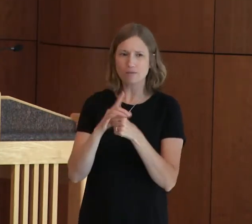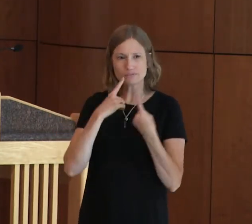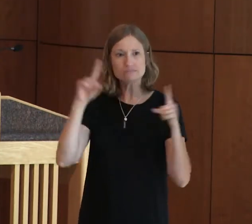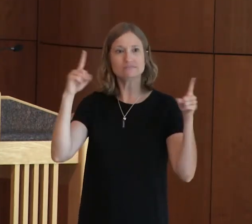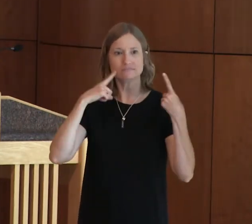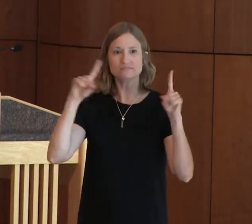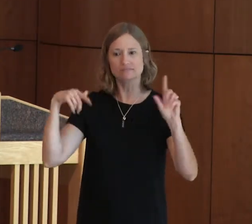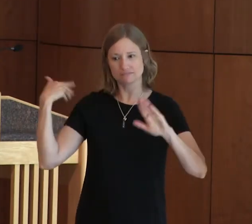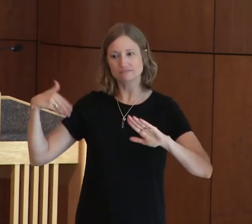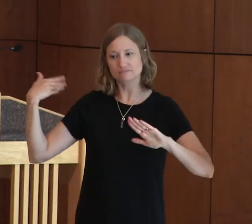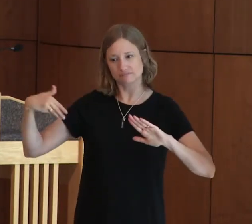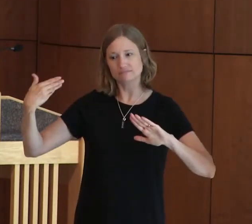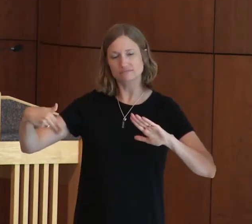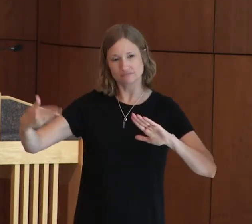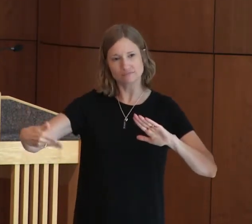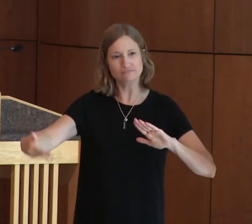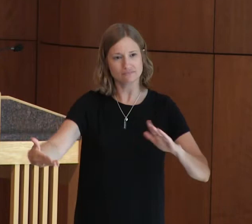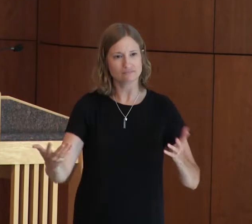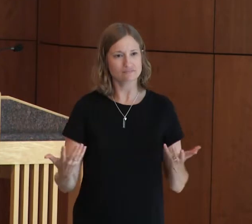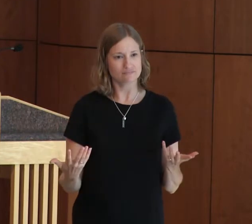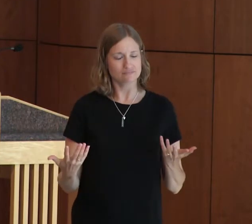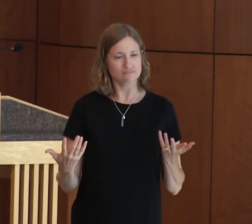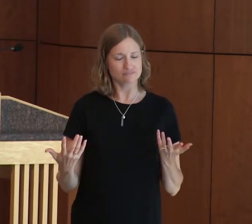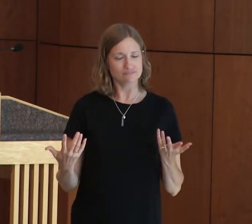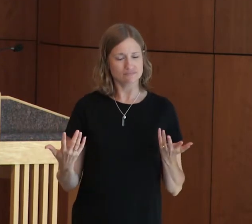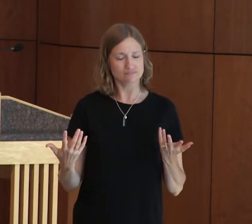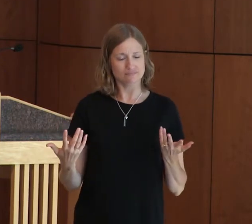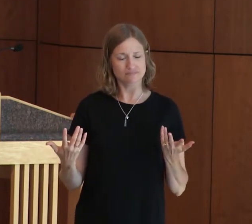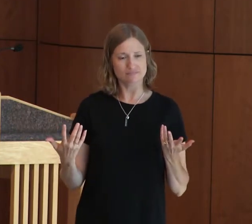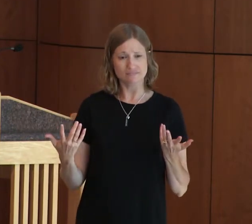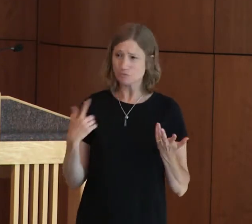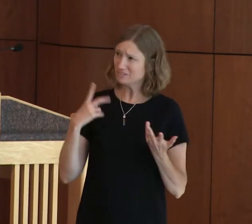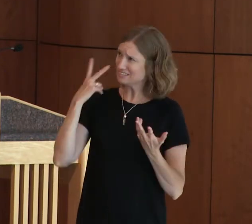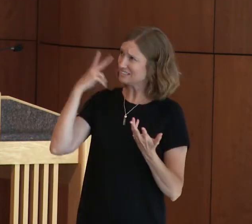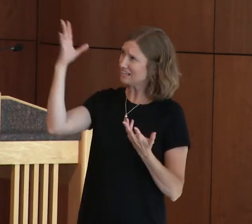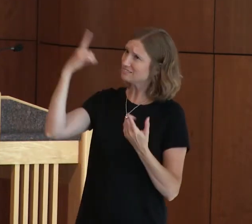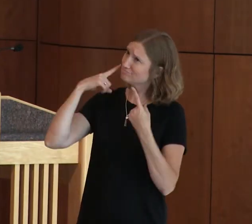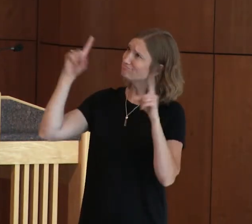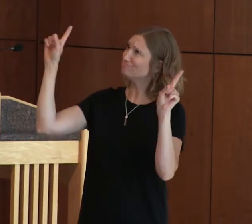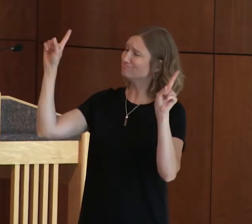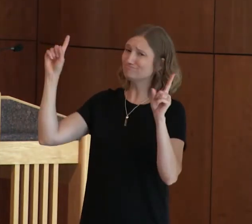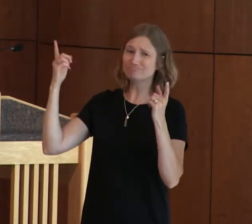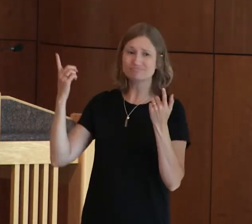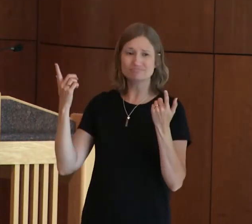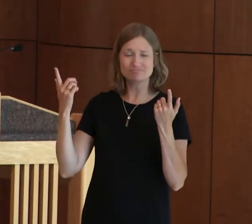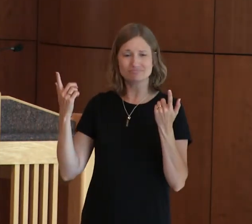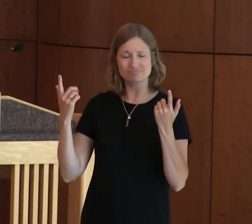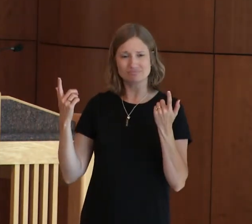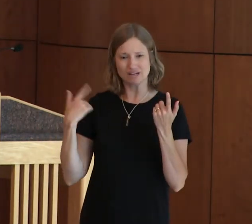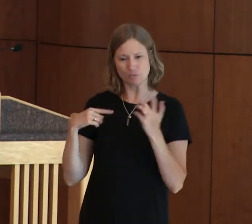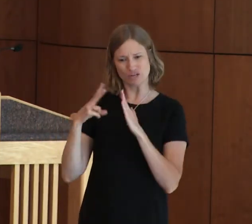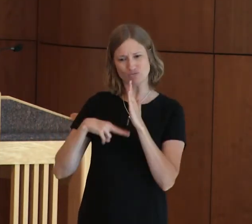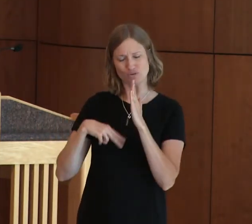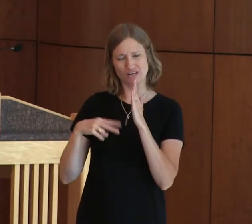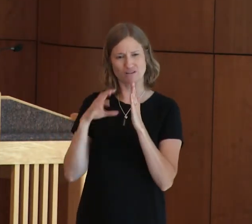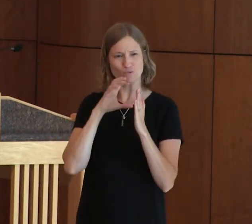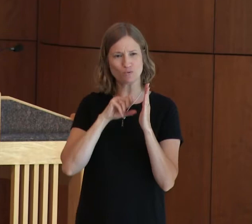faithful to God's people from generation to generation, and it is that story that we continue to share with each